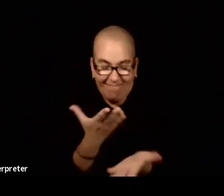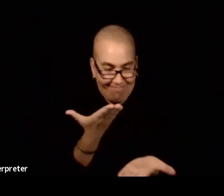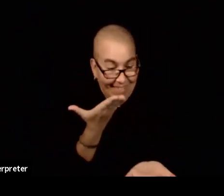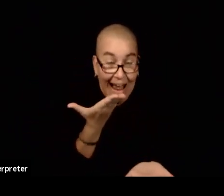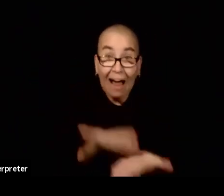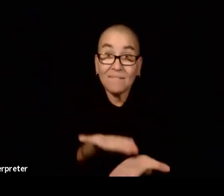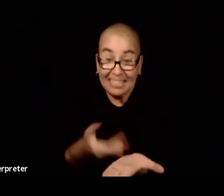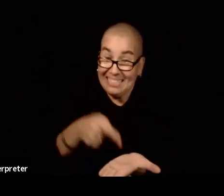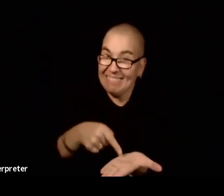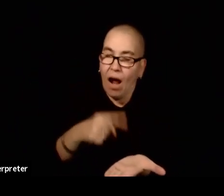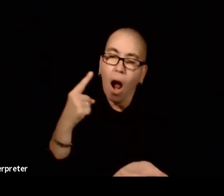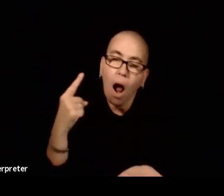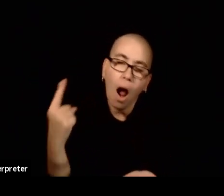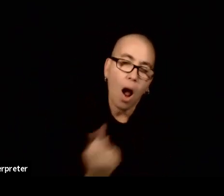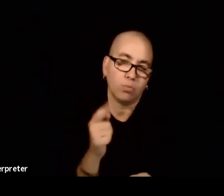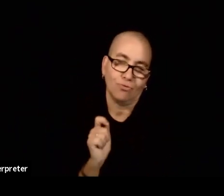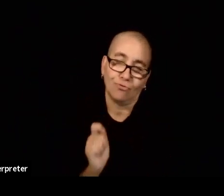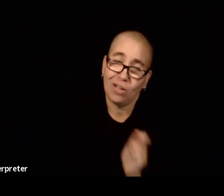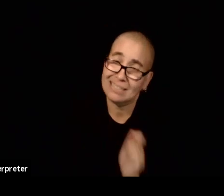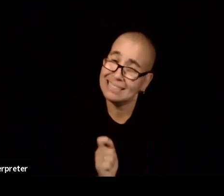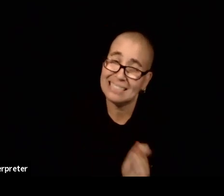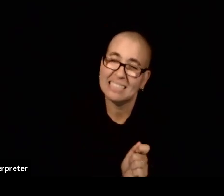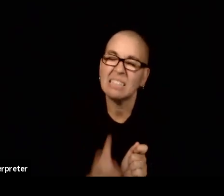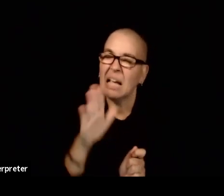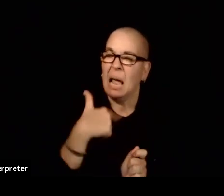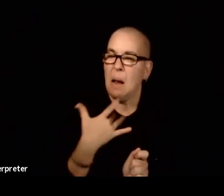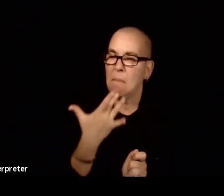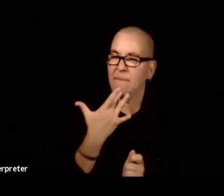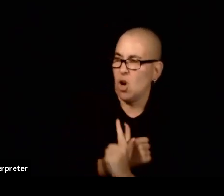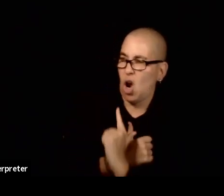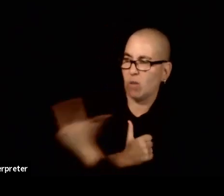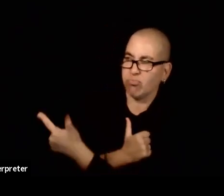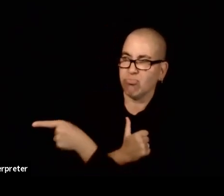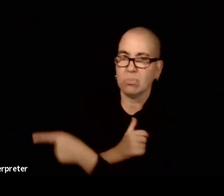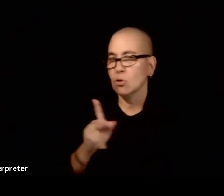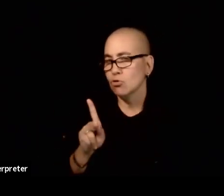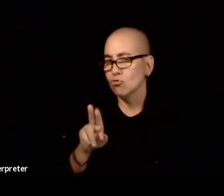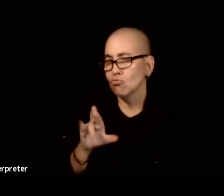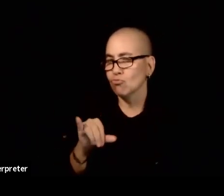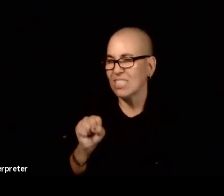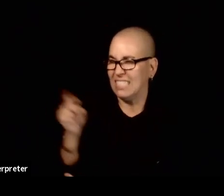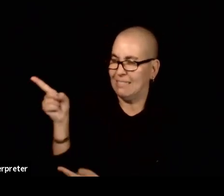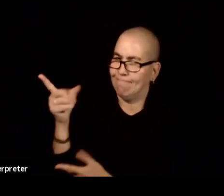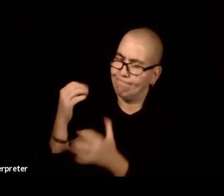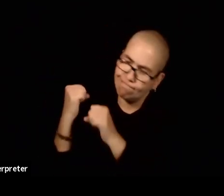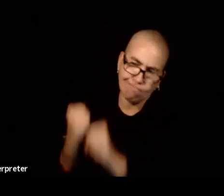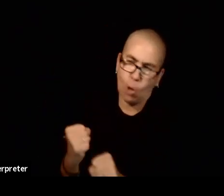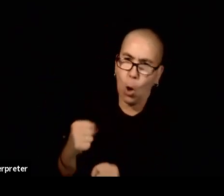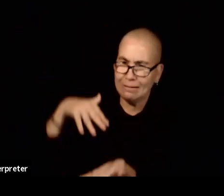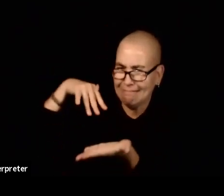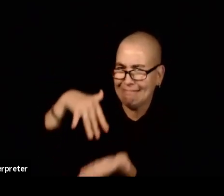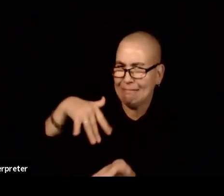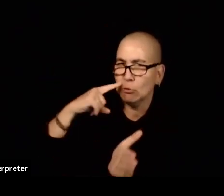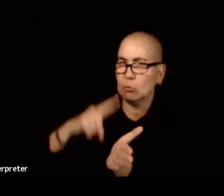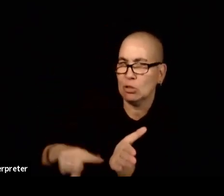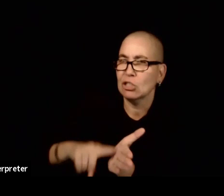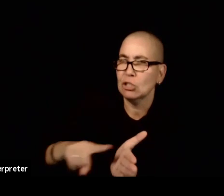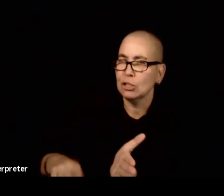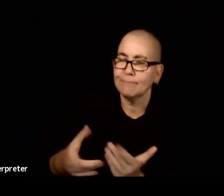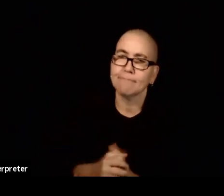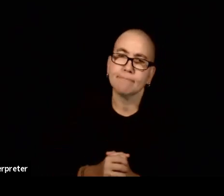it to Chris on this particular study. Any distinction between viral load itself and transmissibility might be